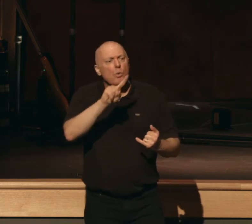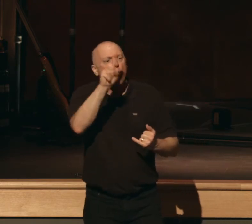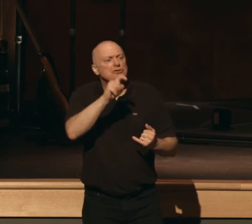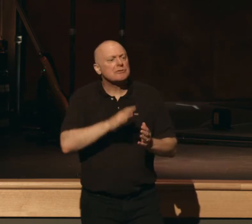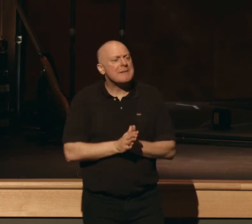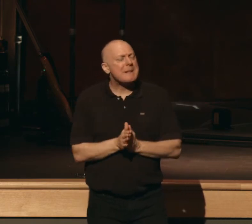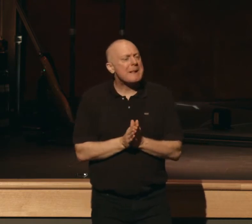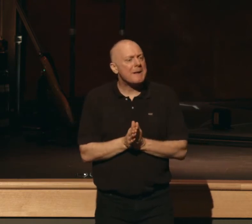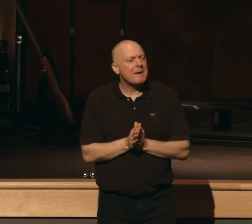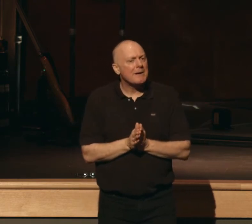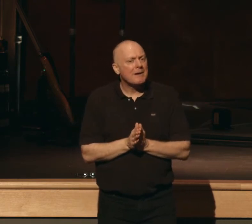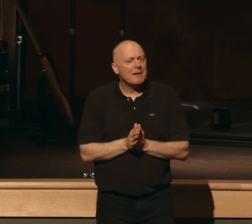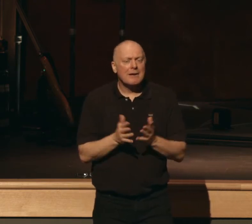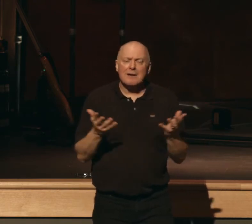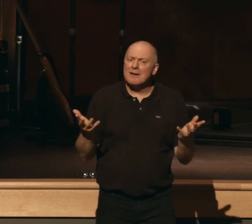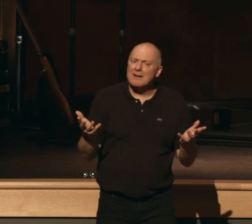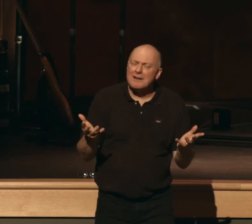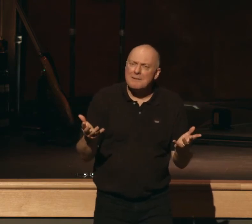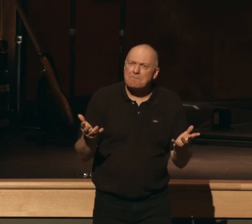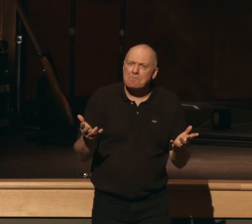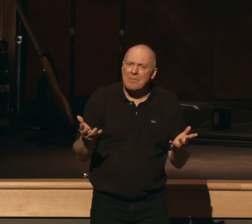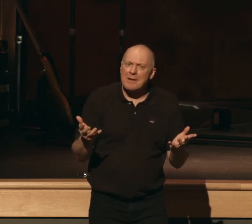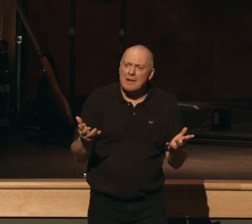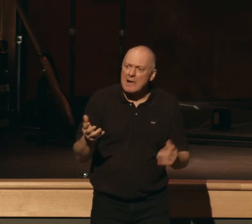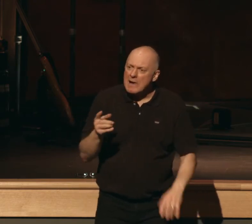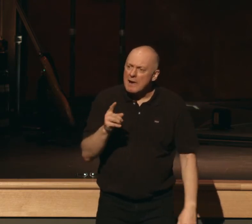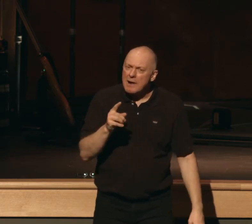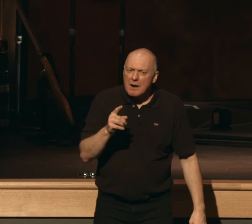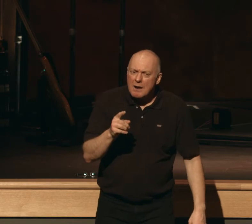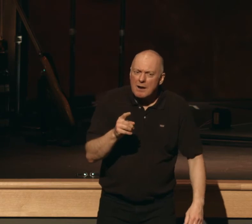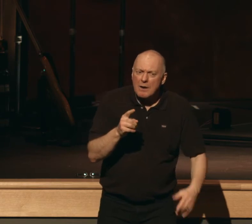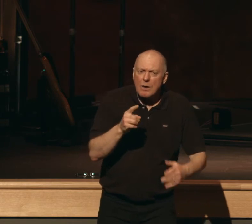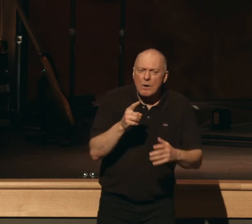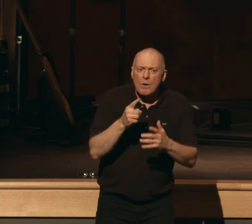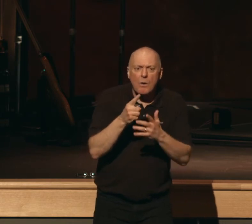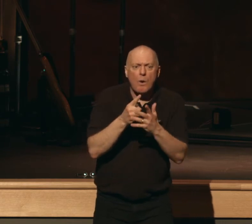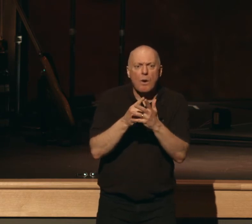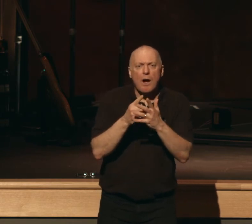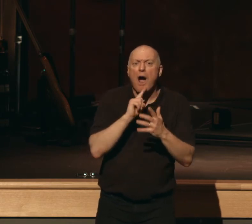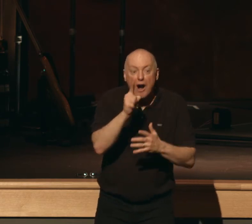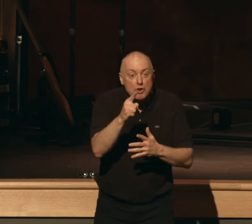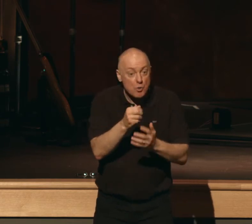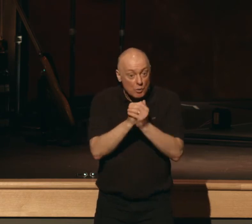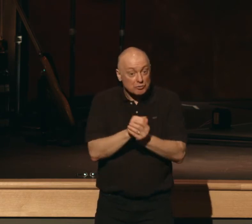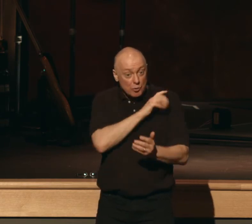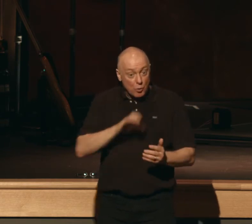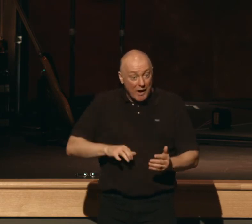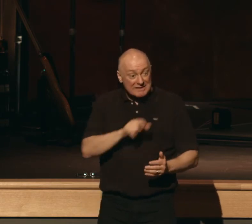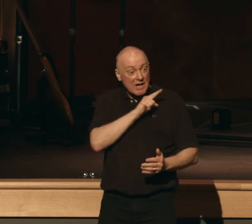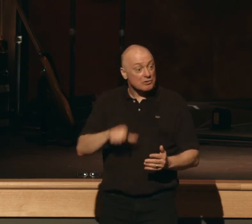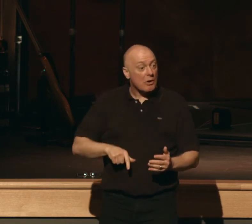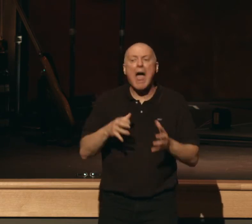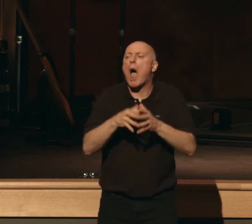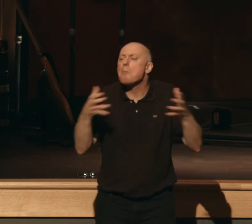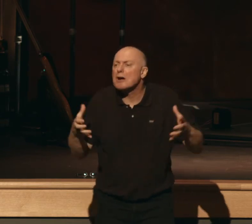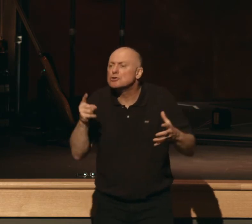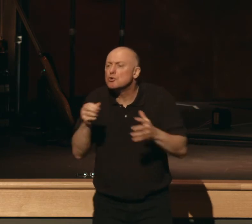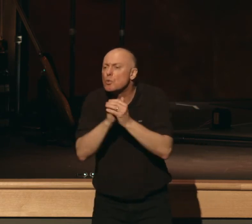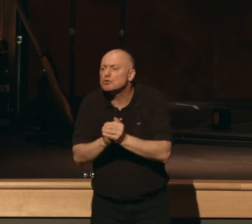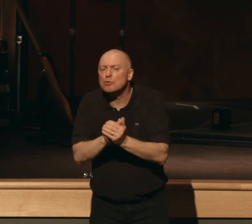let me ask you, to what degree are you worshiping Jesus Christ as Lord in your heart?